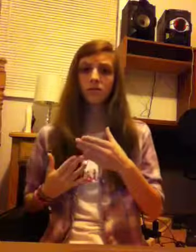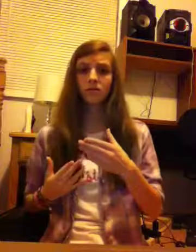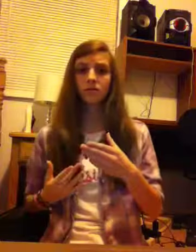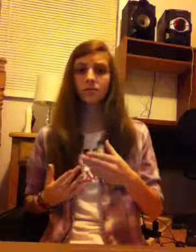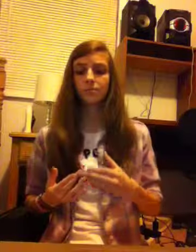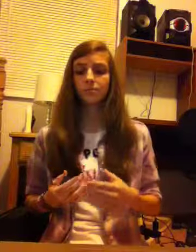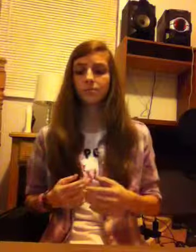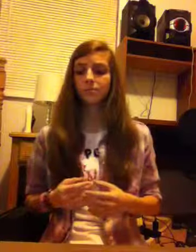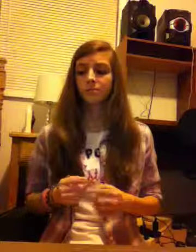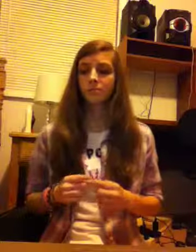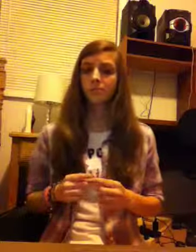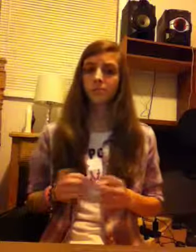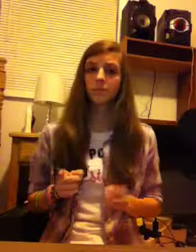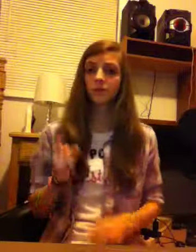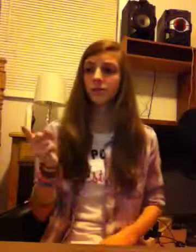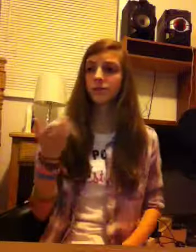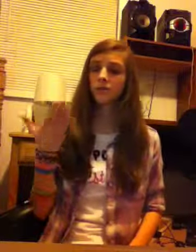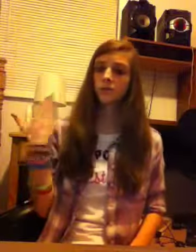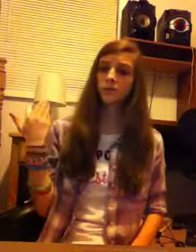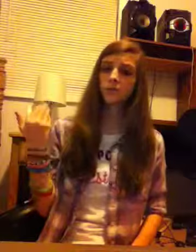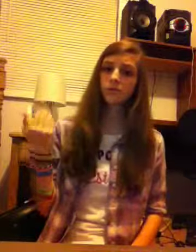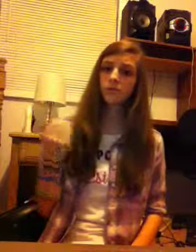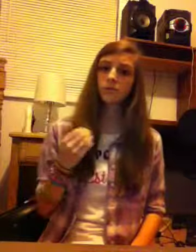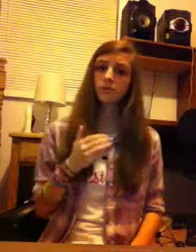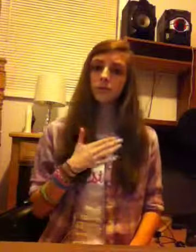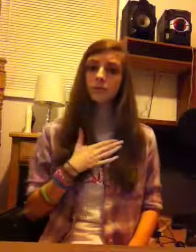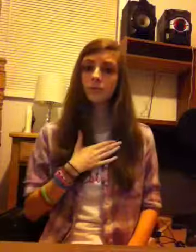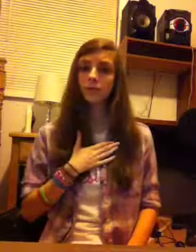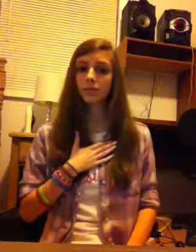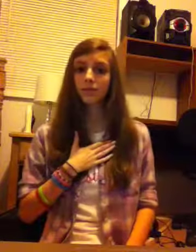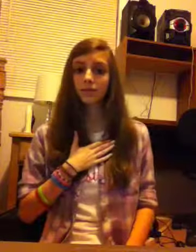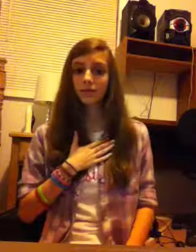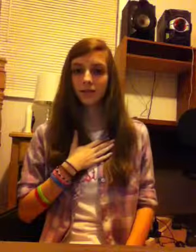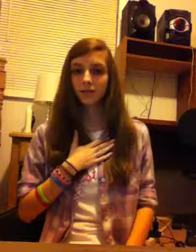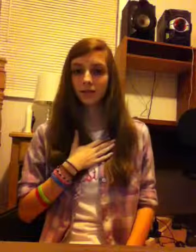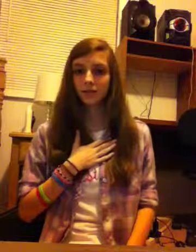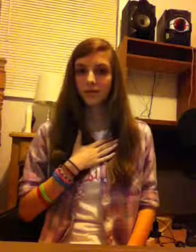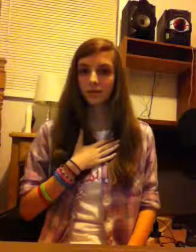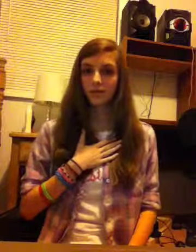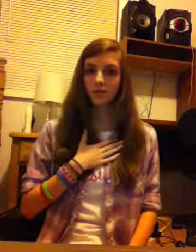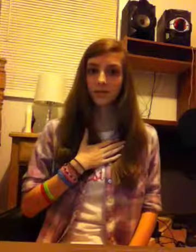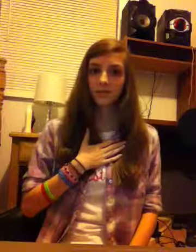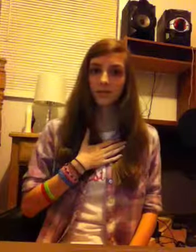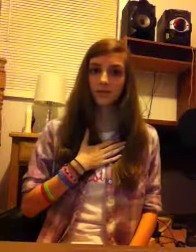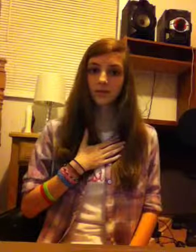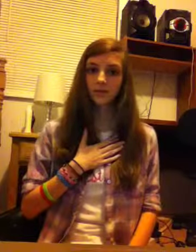But she used to be mine A beautiful